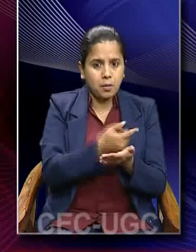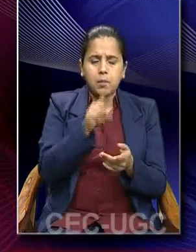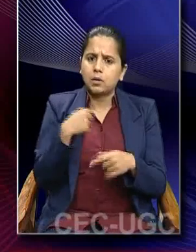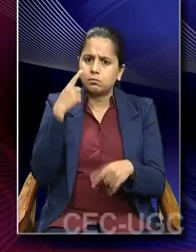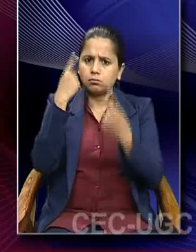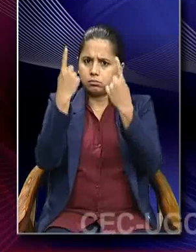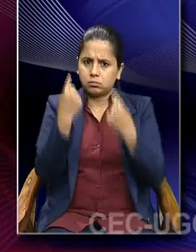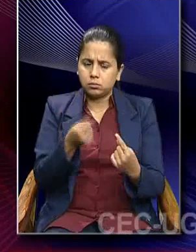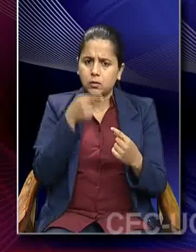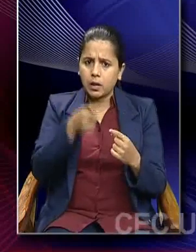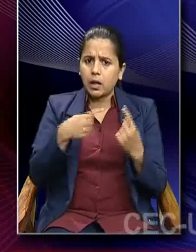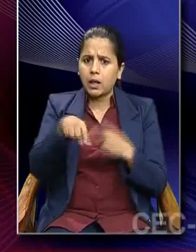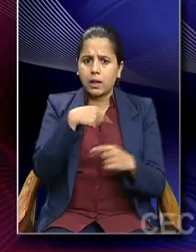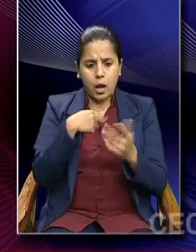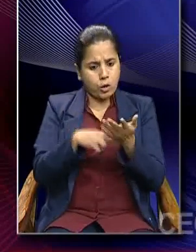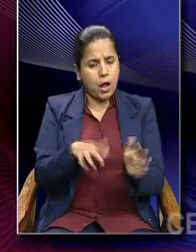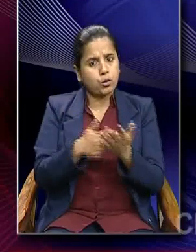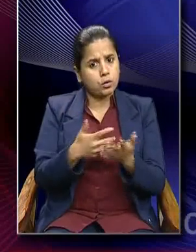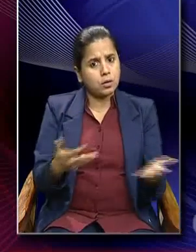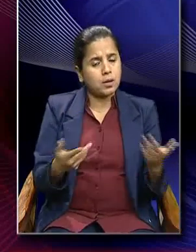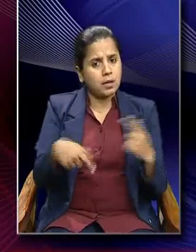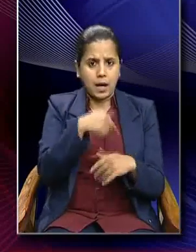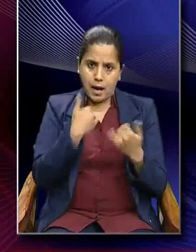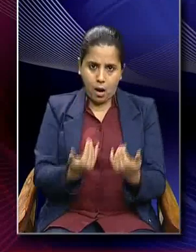the kind of energy system we are having is